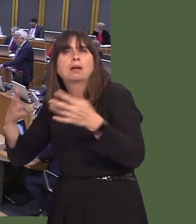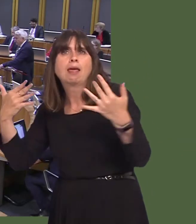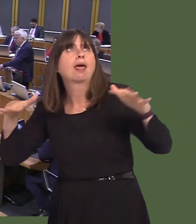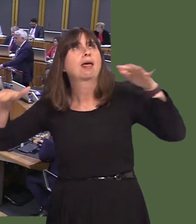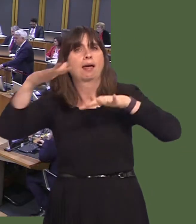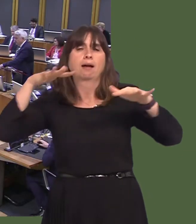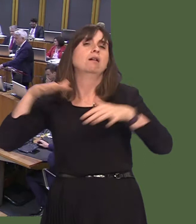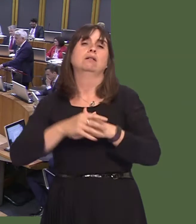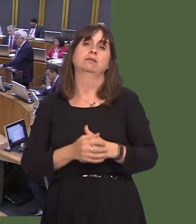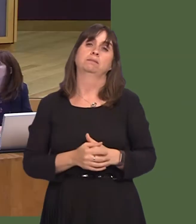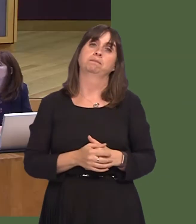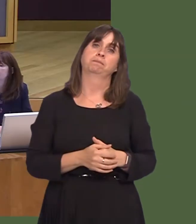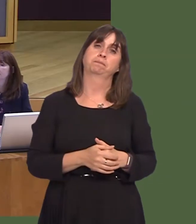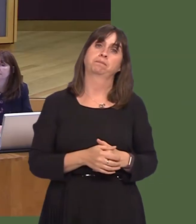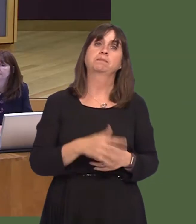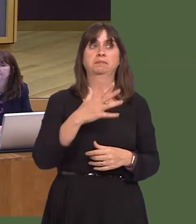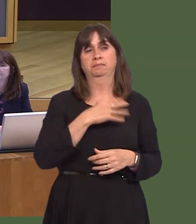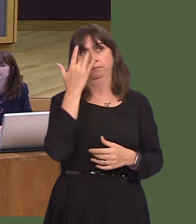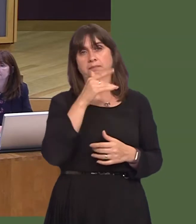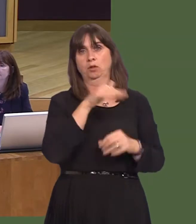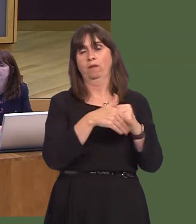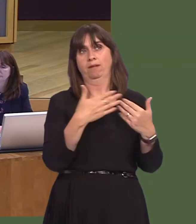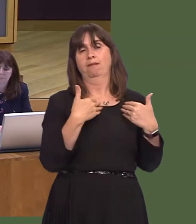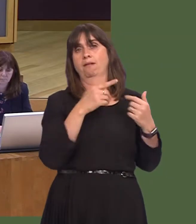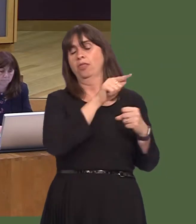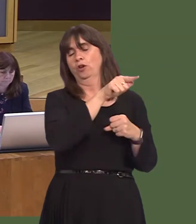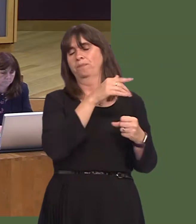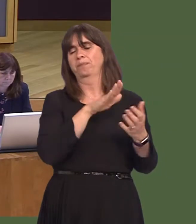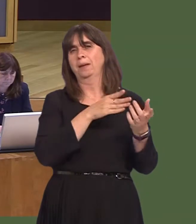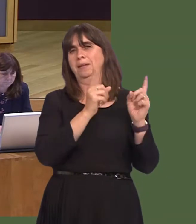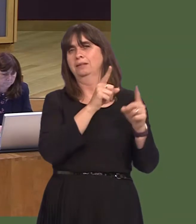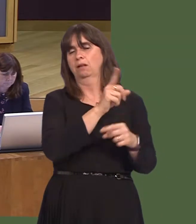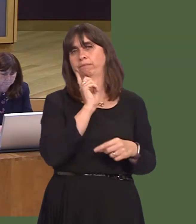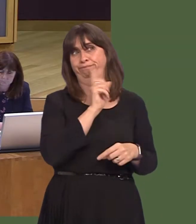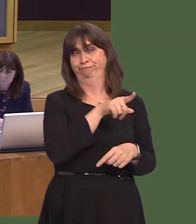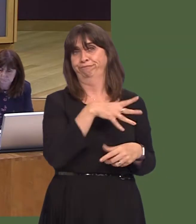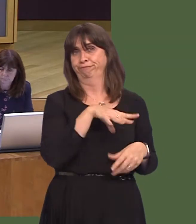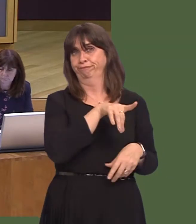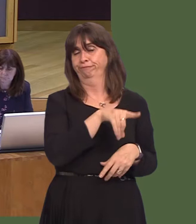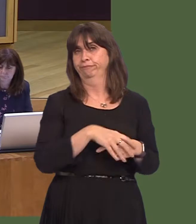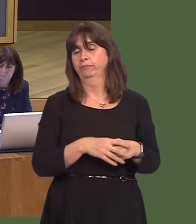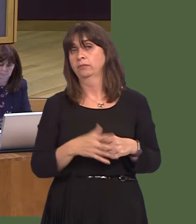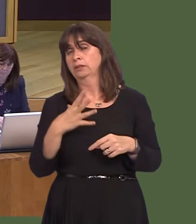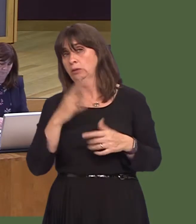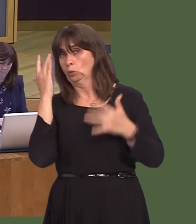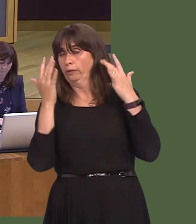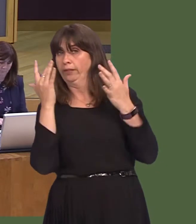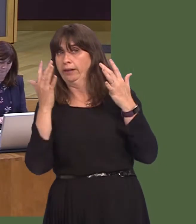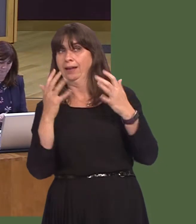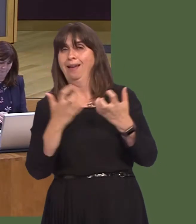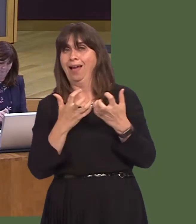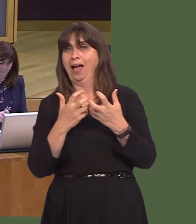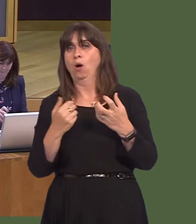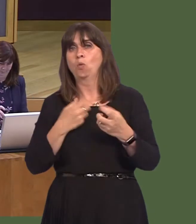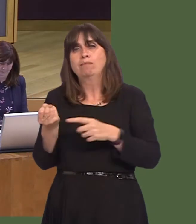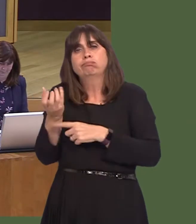says, by the Ministers for her to consider further. He is right to say that one of the things we need to do is to look at ways of reducing